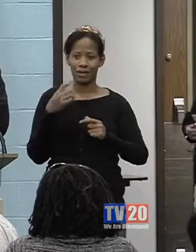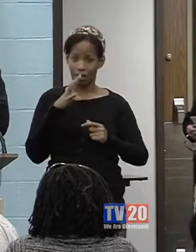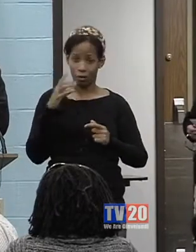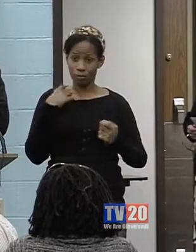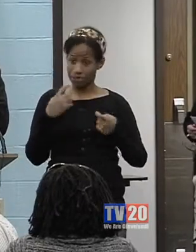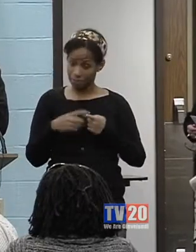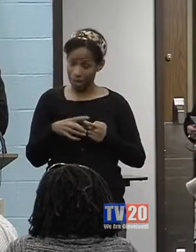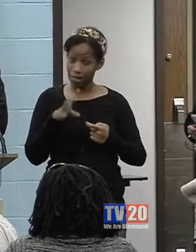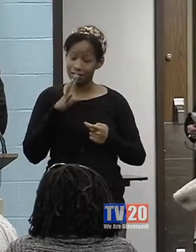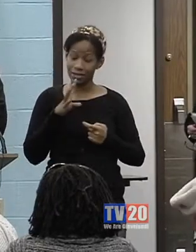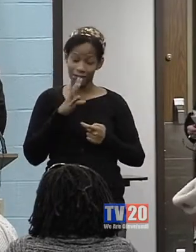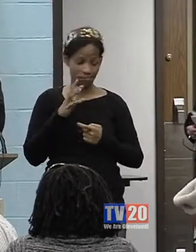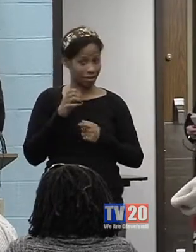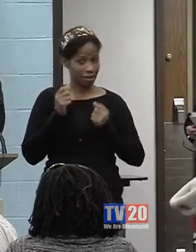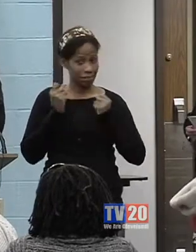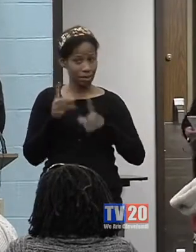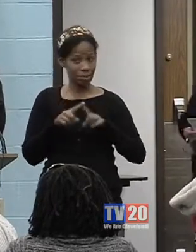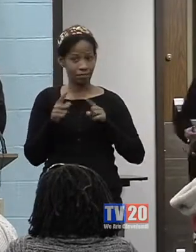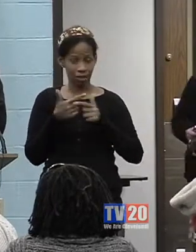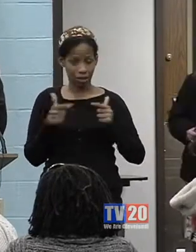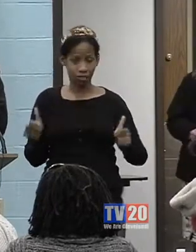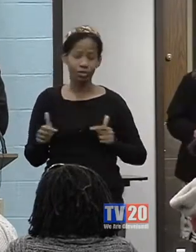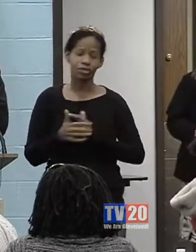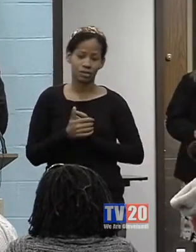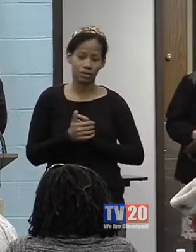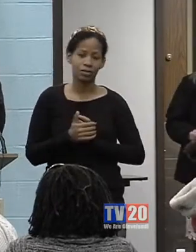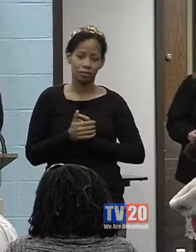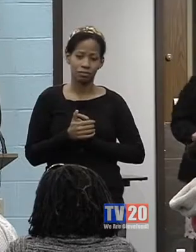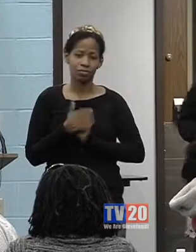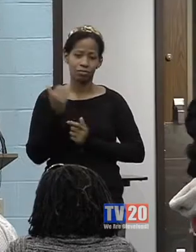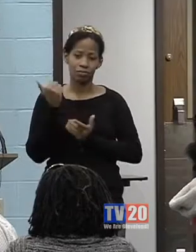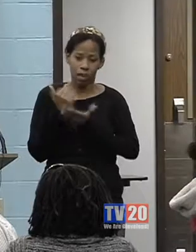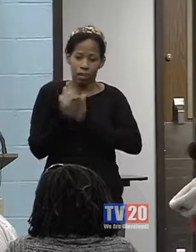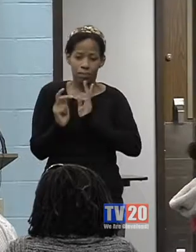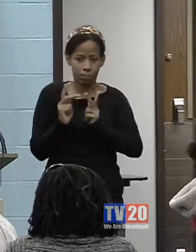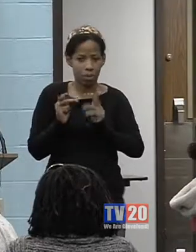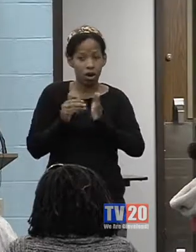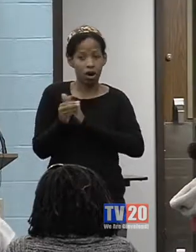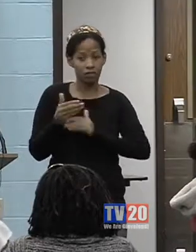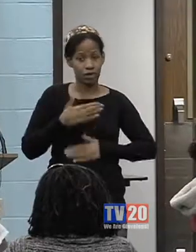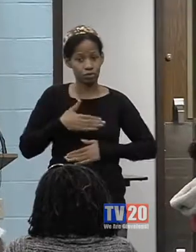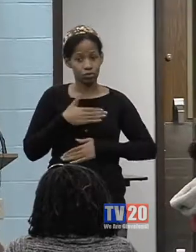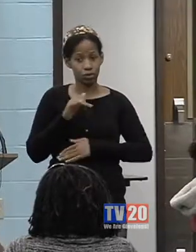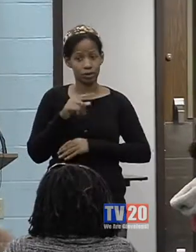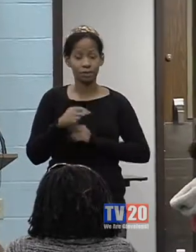and all those kind of things. I mean, you have to be able to switch up and do a lot of things.